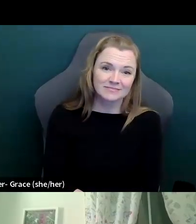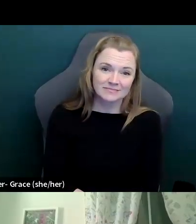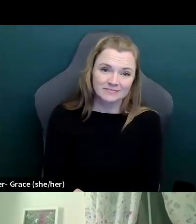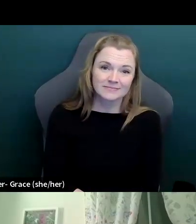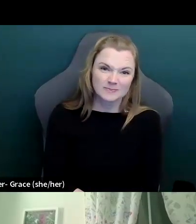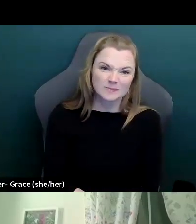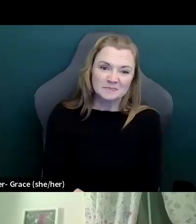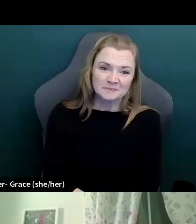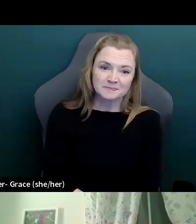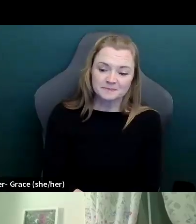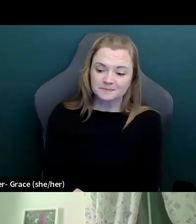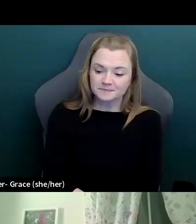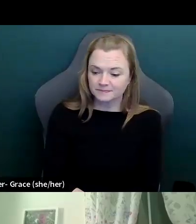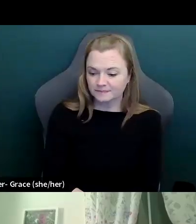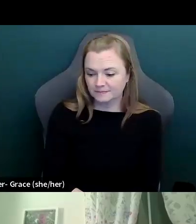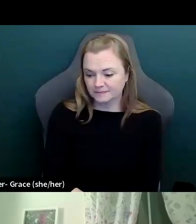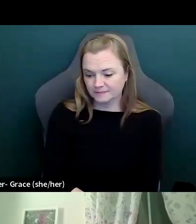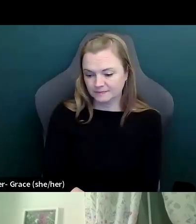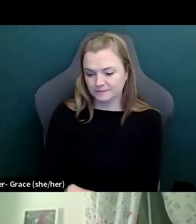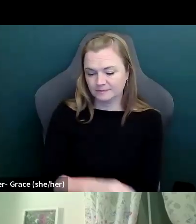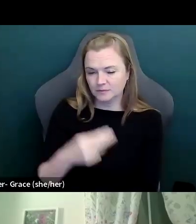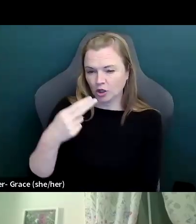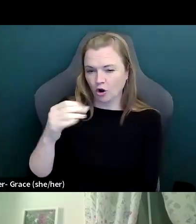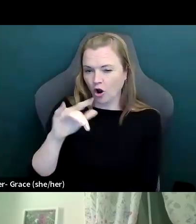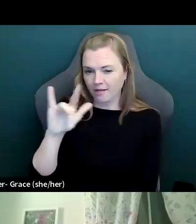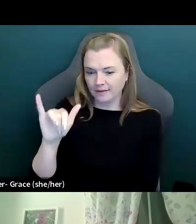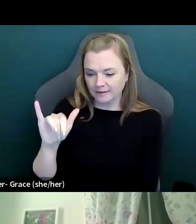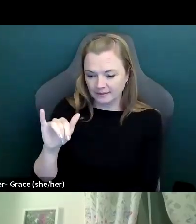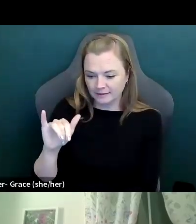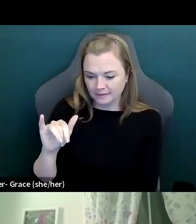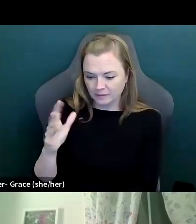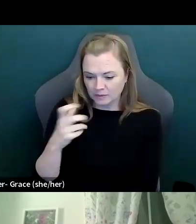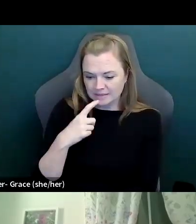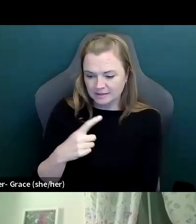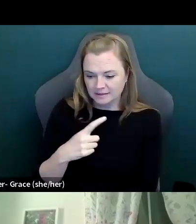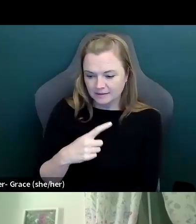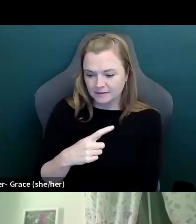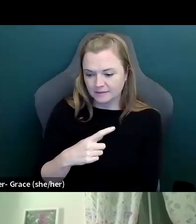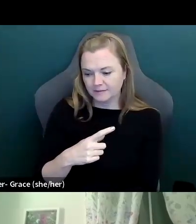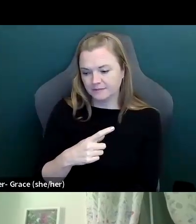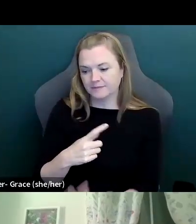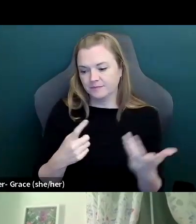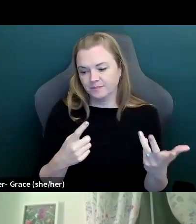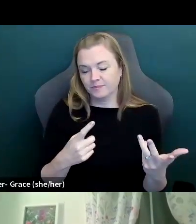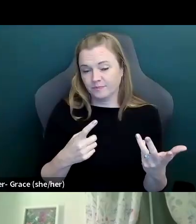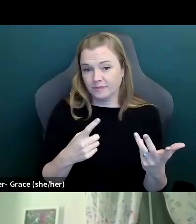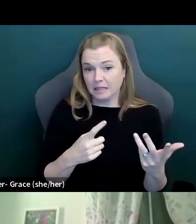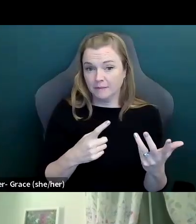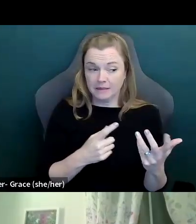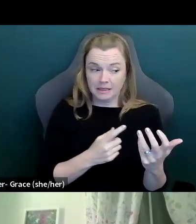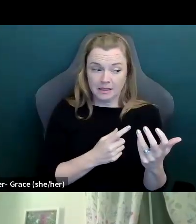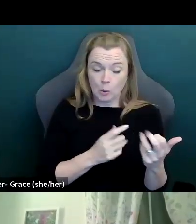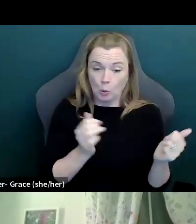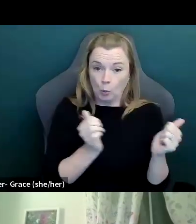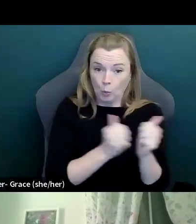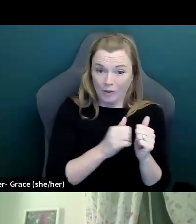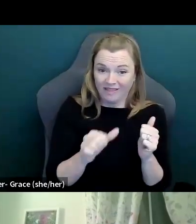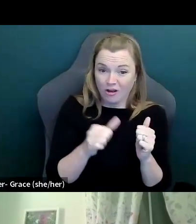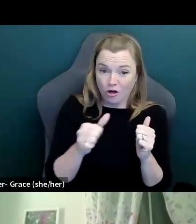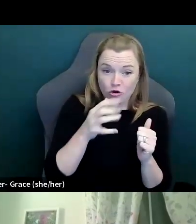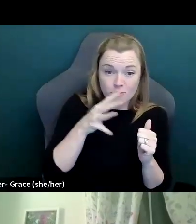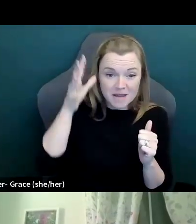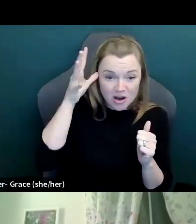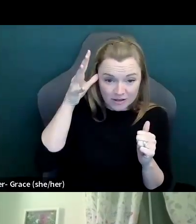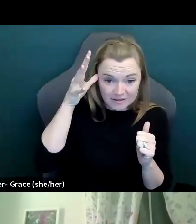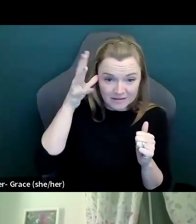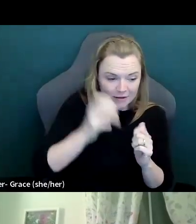yeah. I will also say by being with other parents and starting it before yours